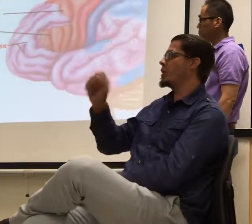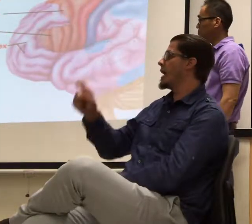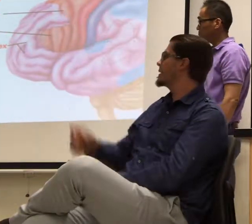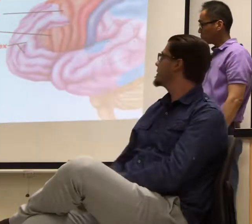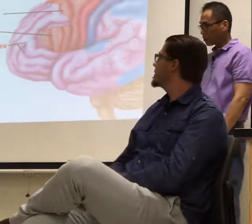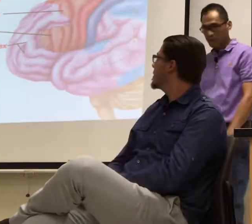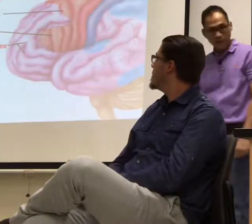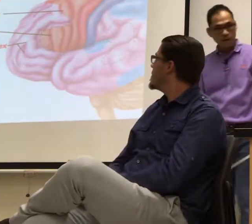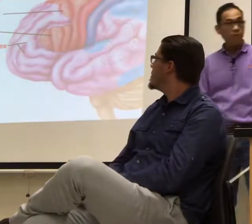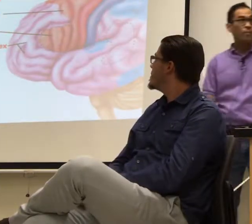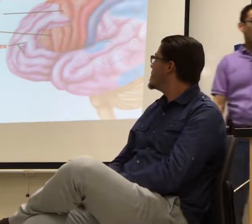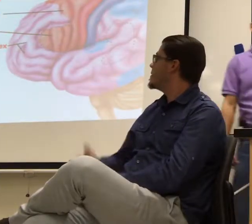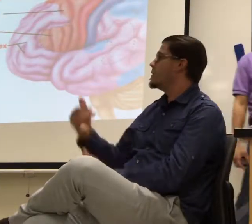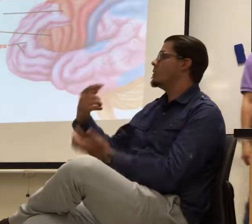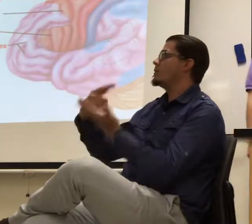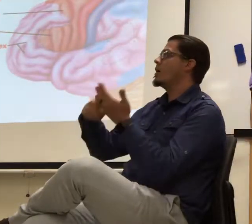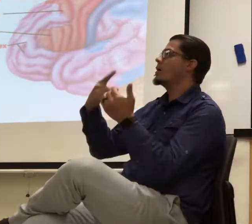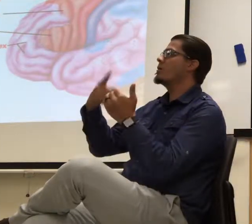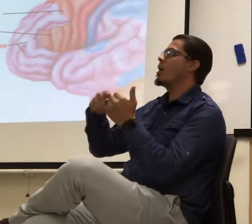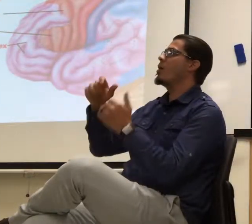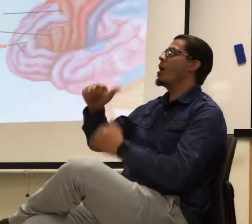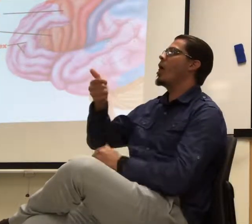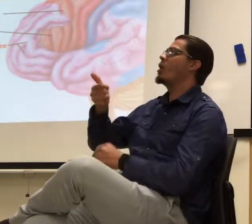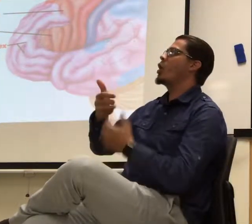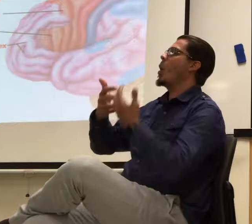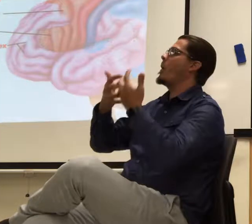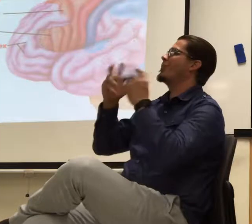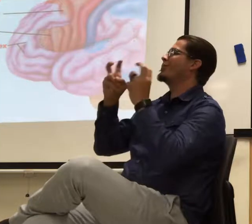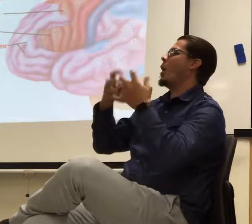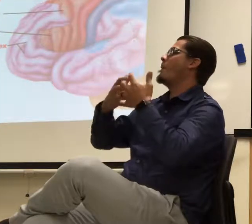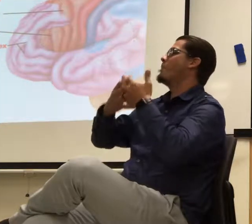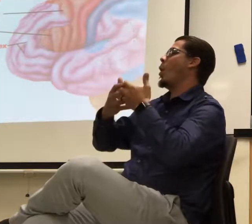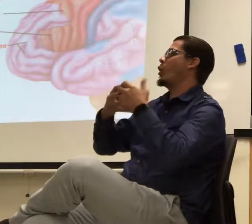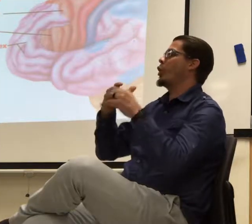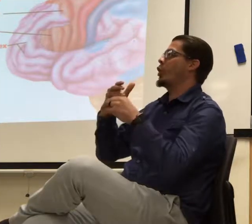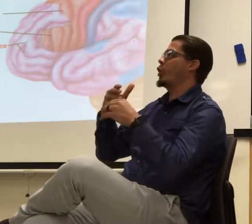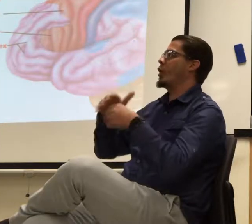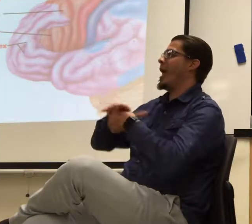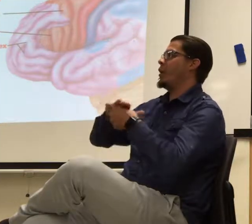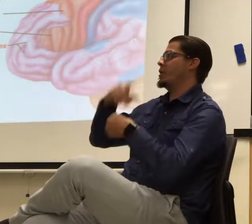so I want to talk about other motor areas of the brain.